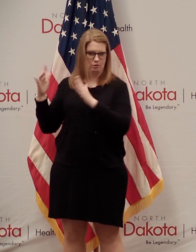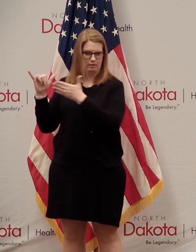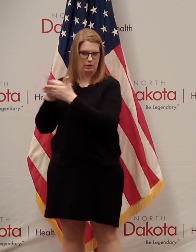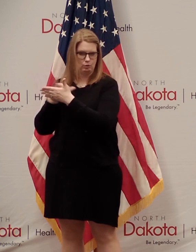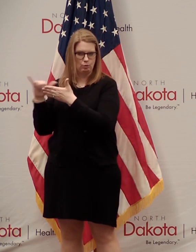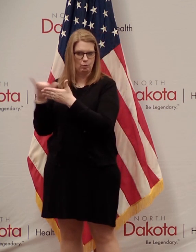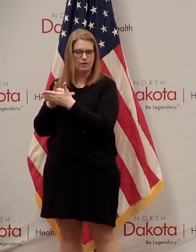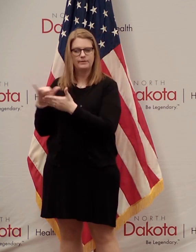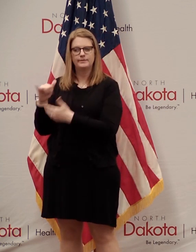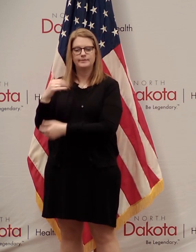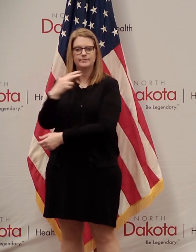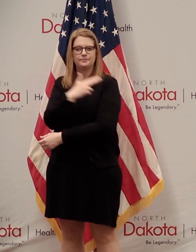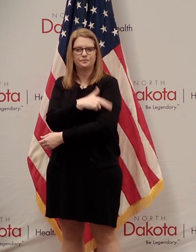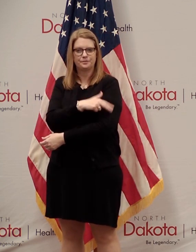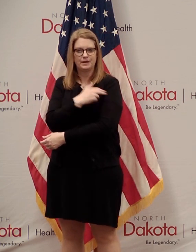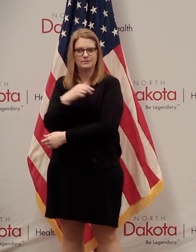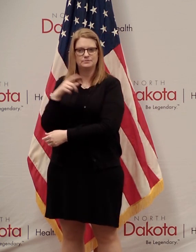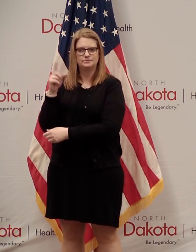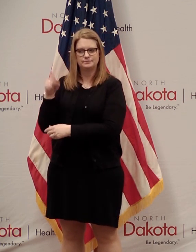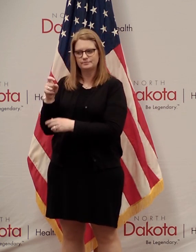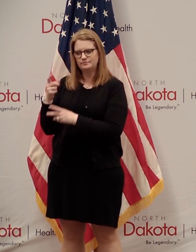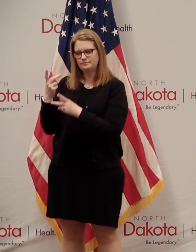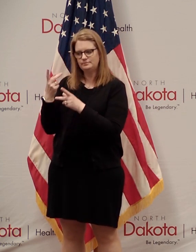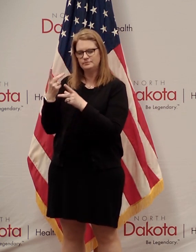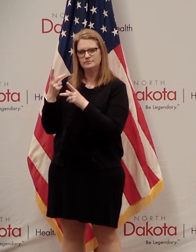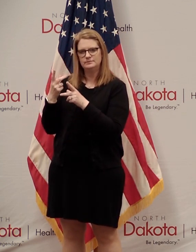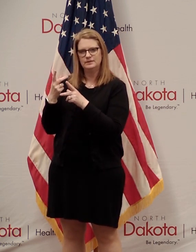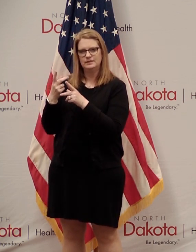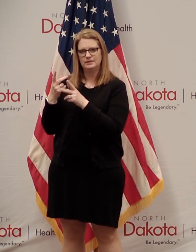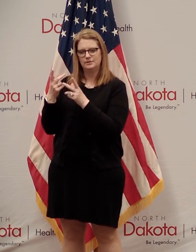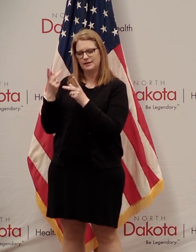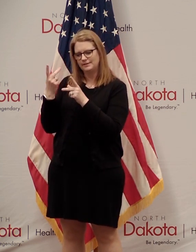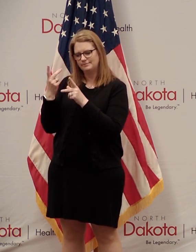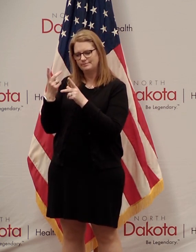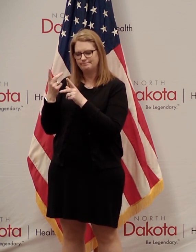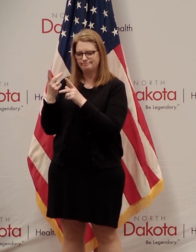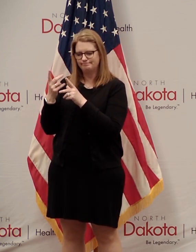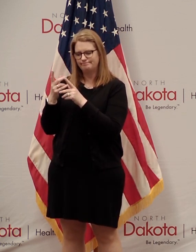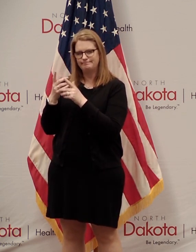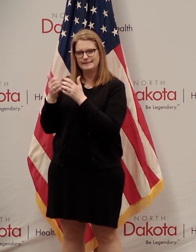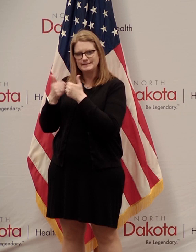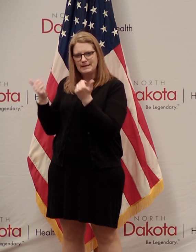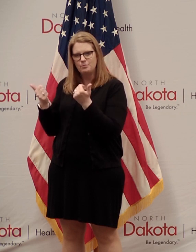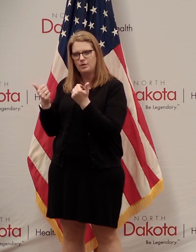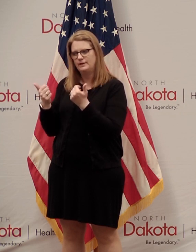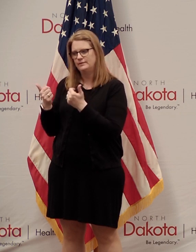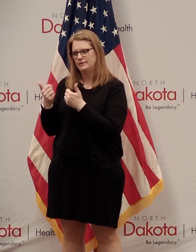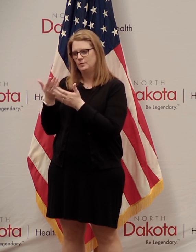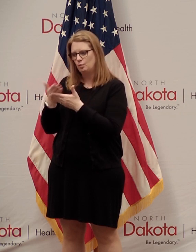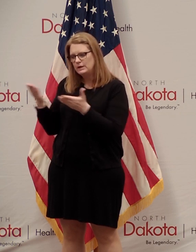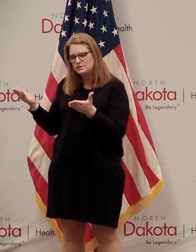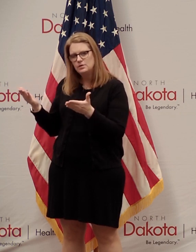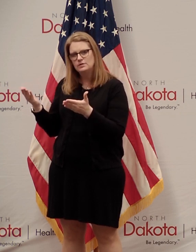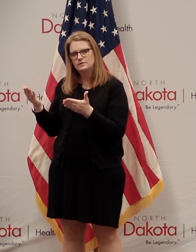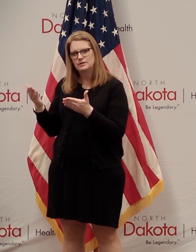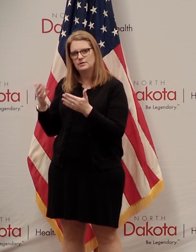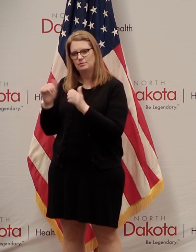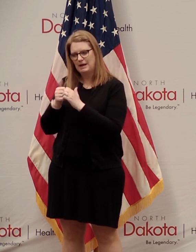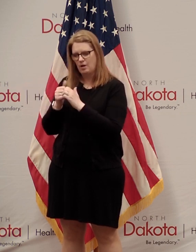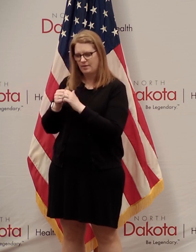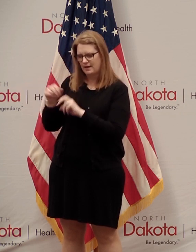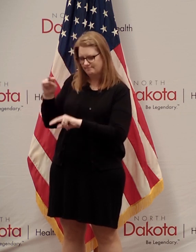where hospitals need to triage resources, how is that triage being done based on